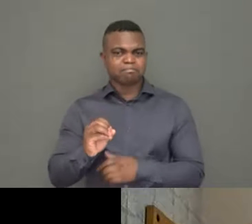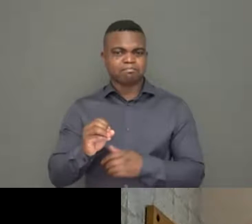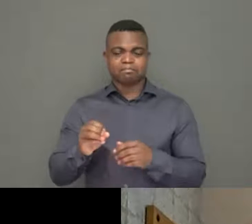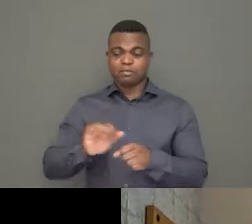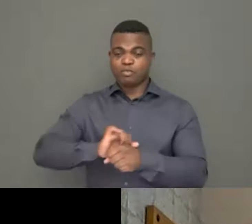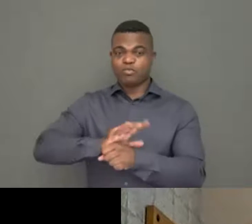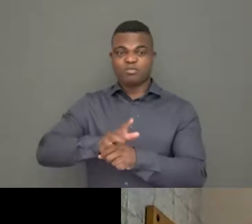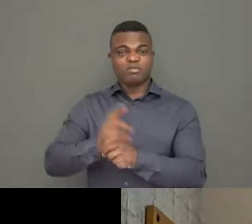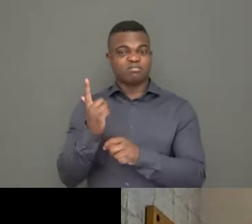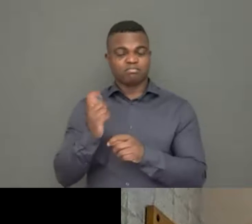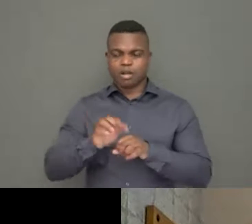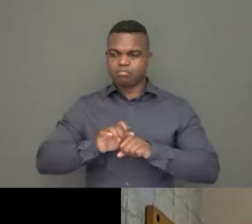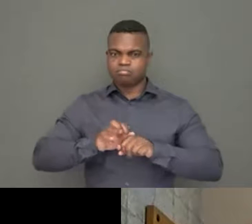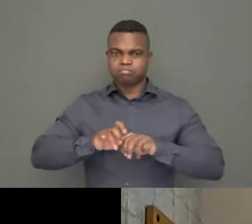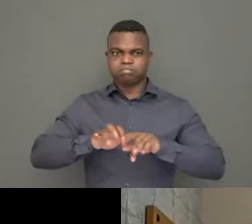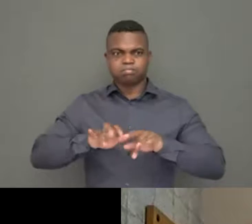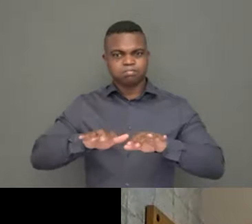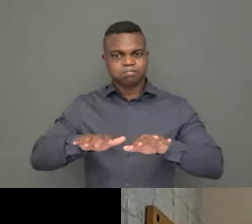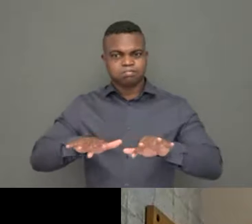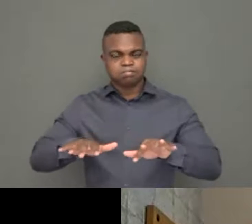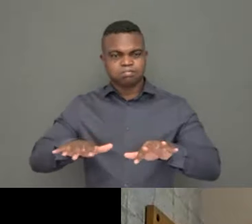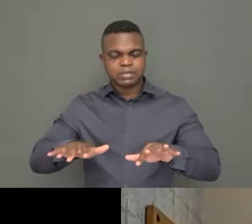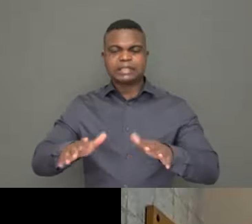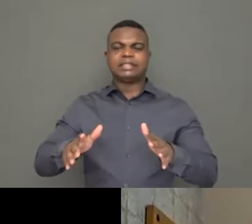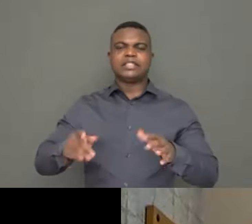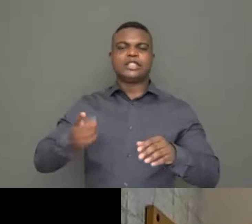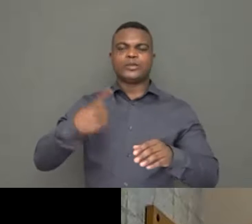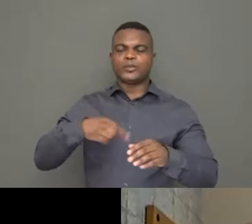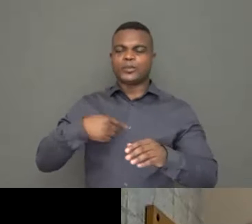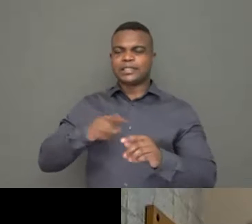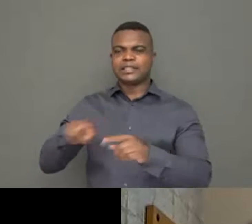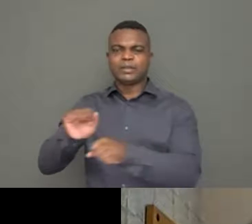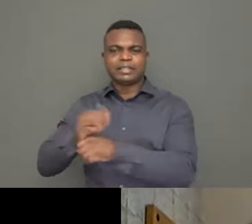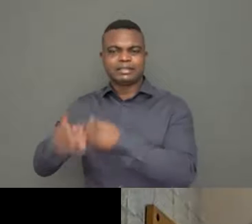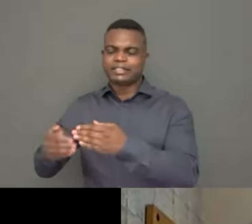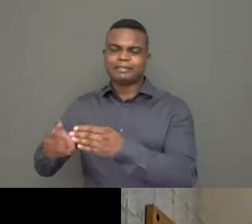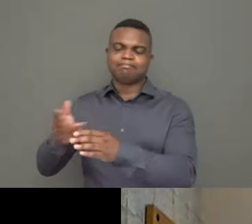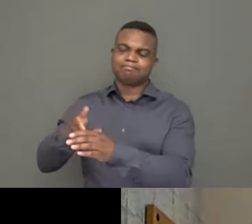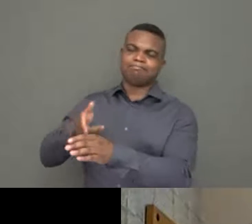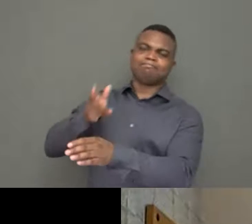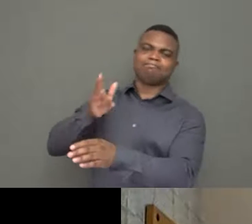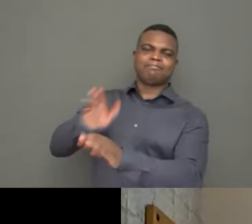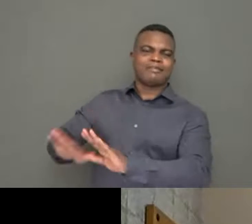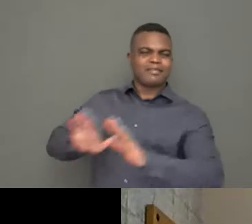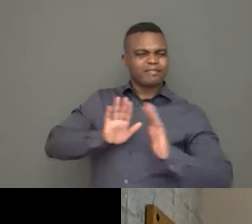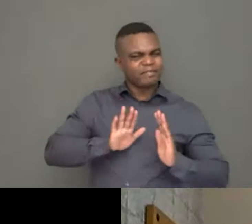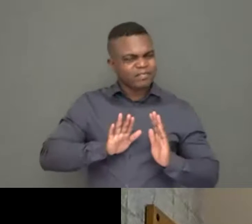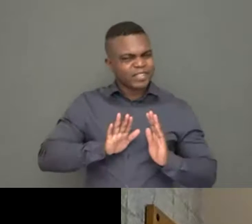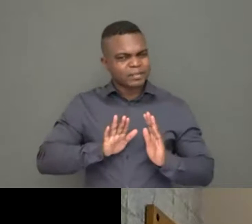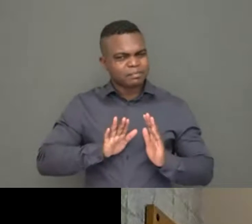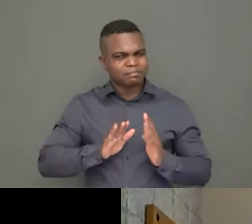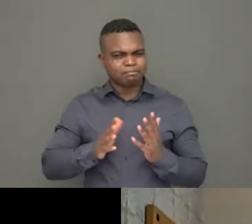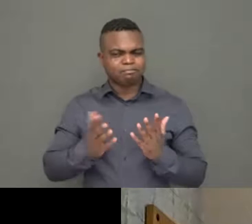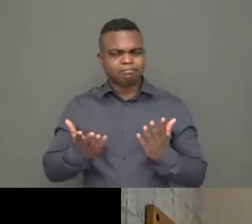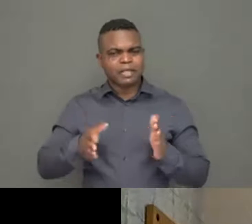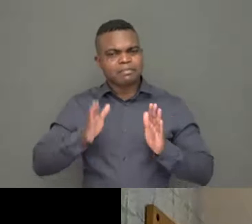And we were not all that perfect, and we still needed guidance and more training. And VC played a very big role in